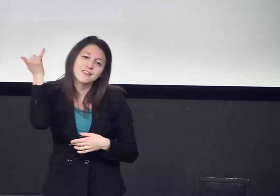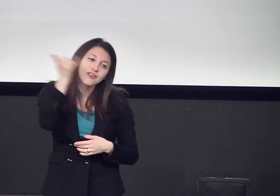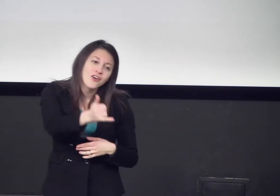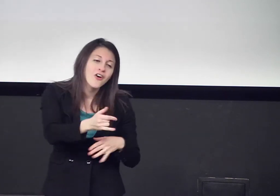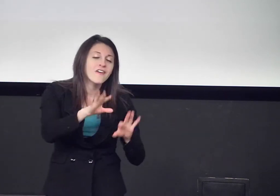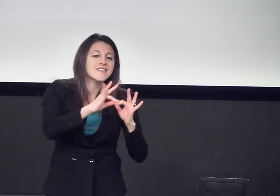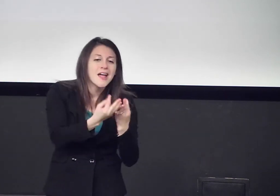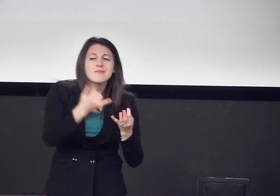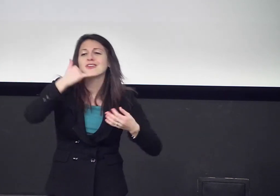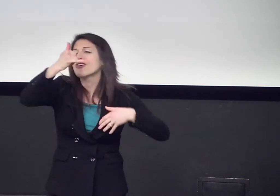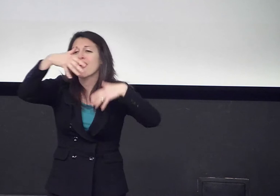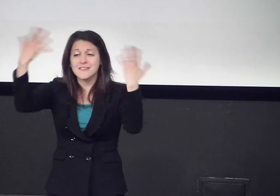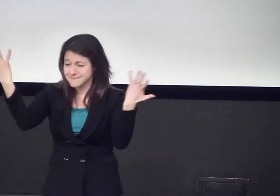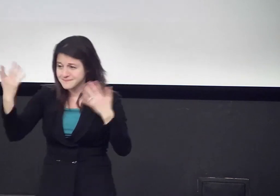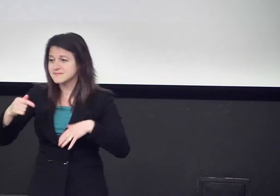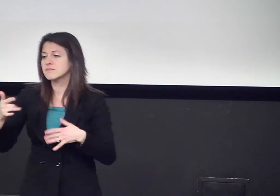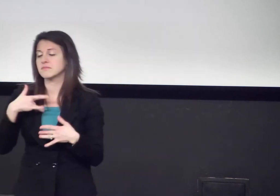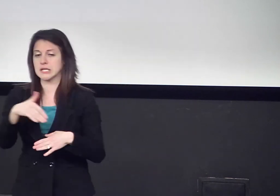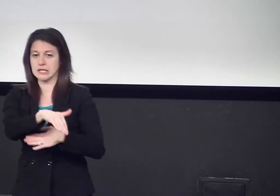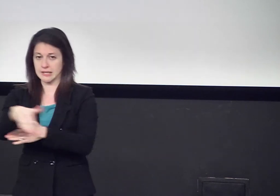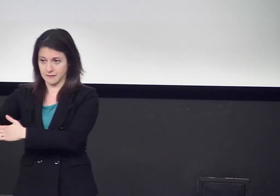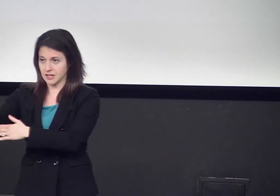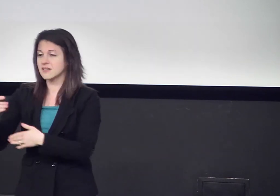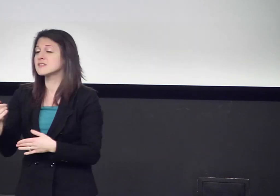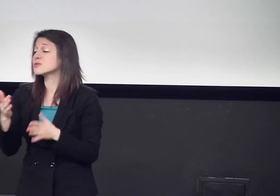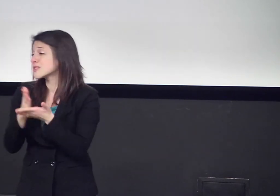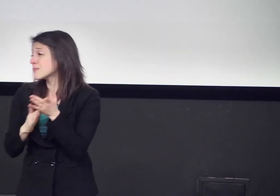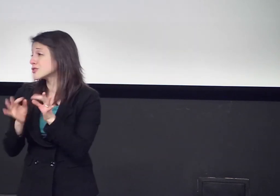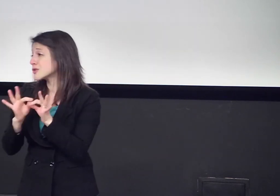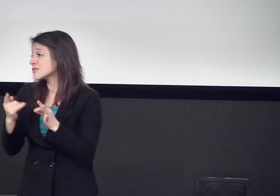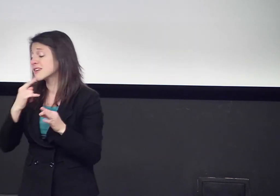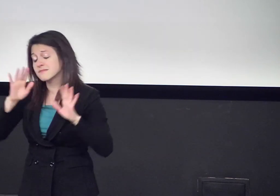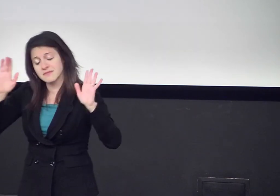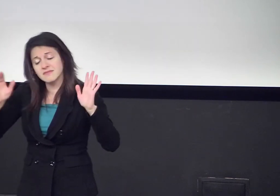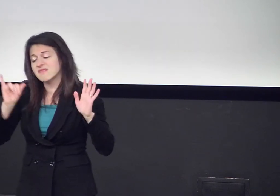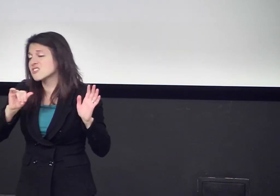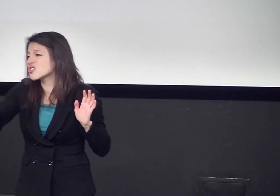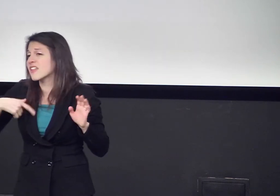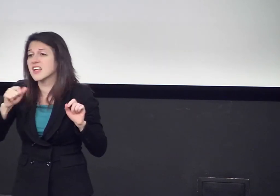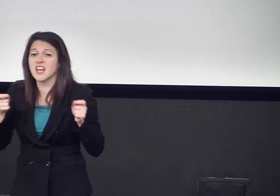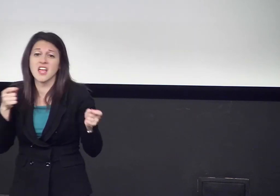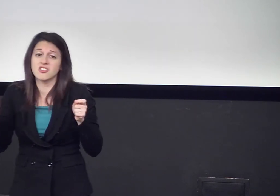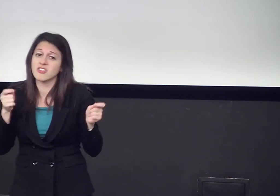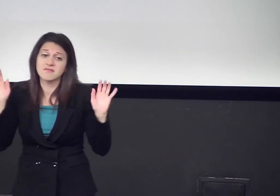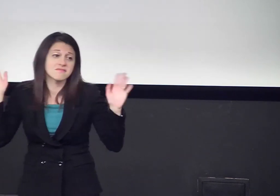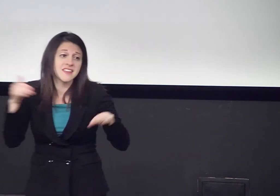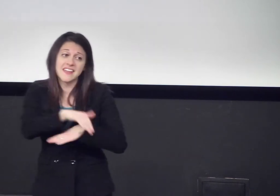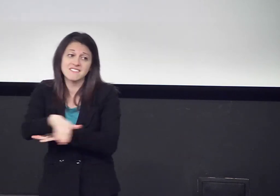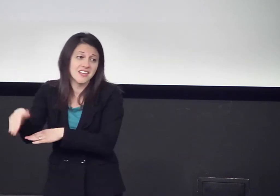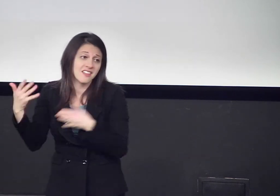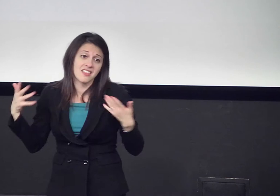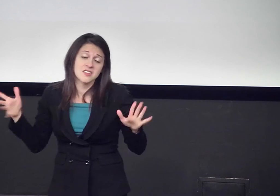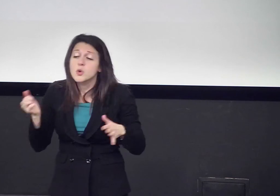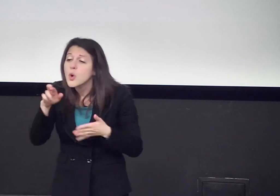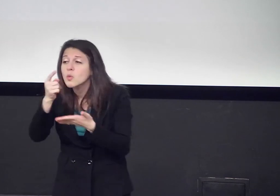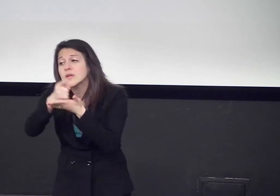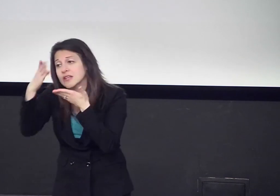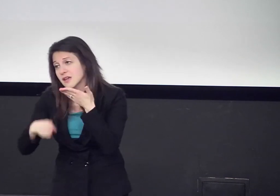And that's typically when you have people who are calling relatives or other family members, ordering pizza. So